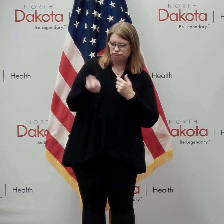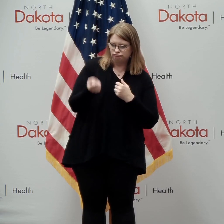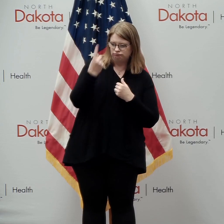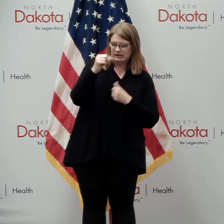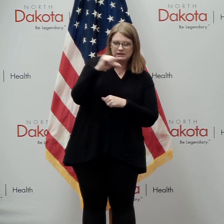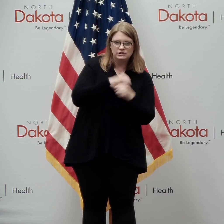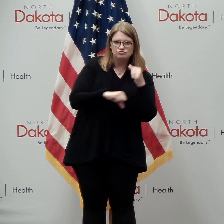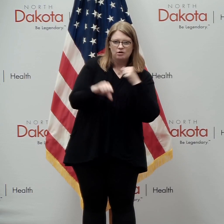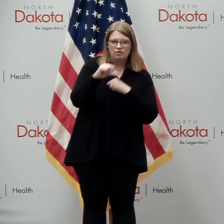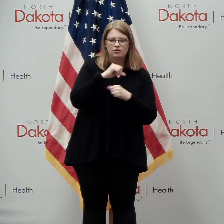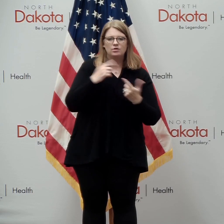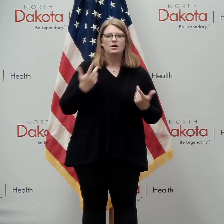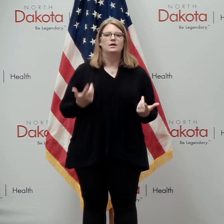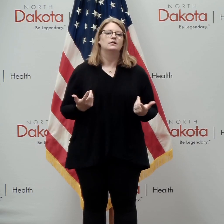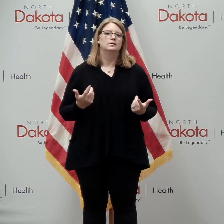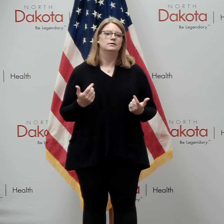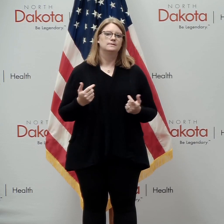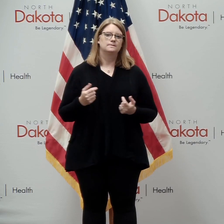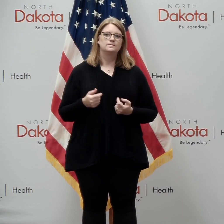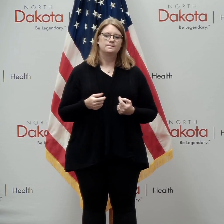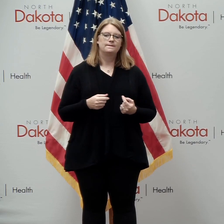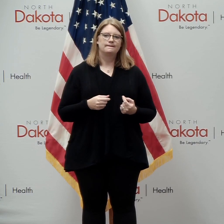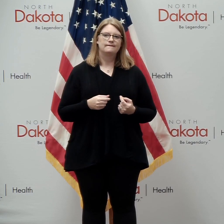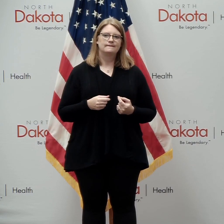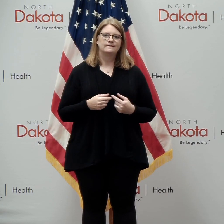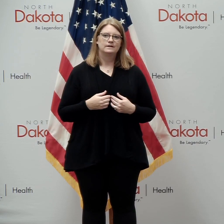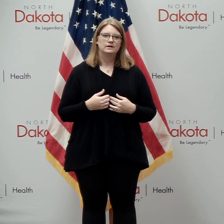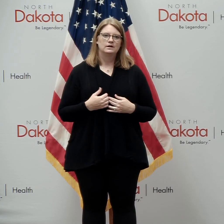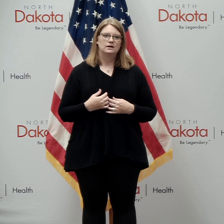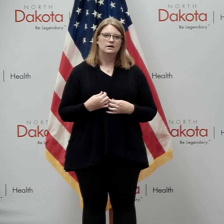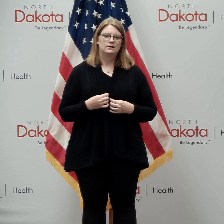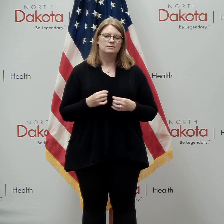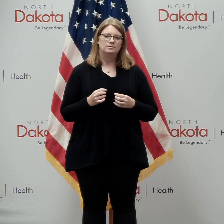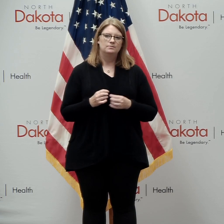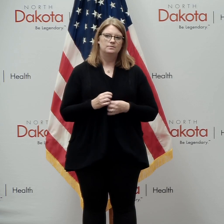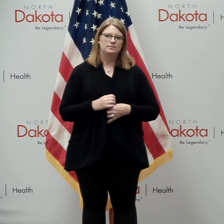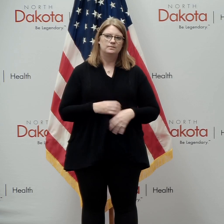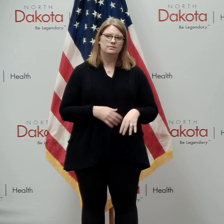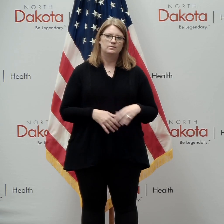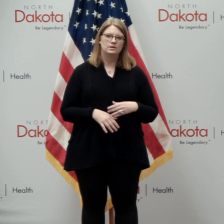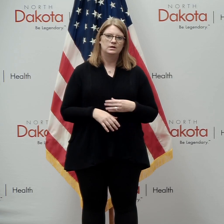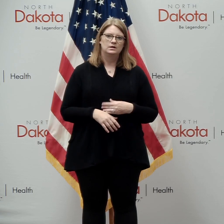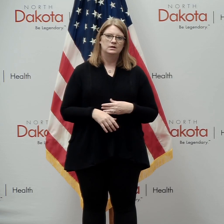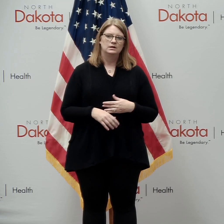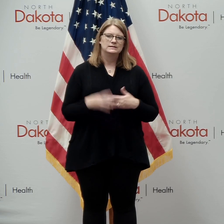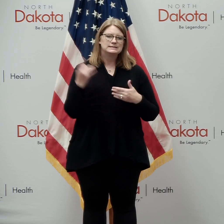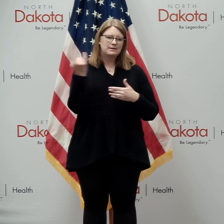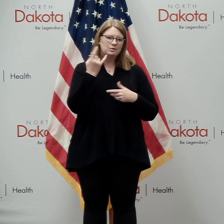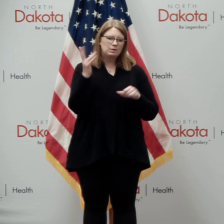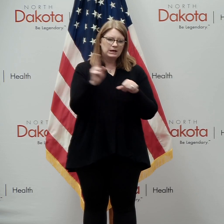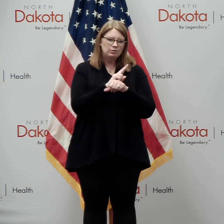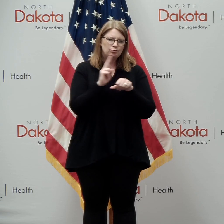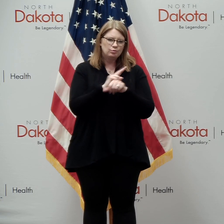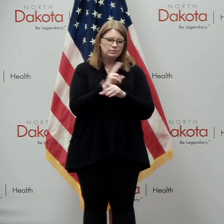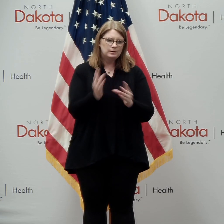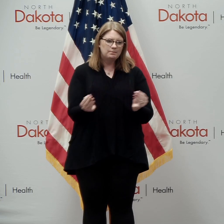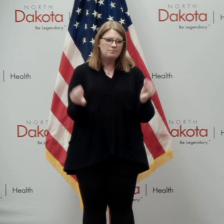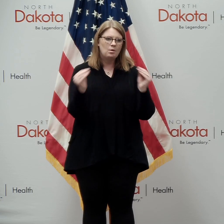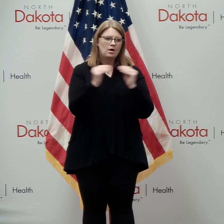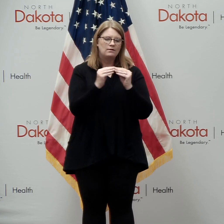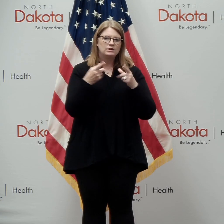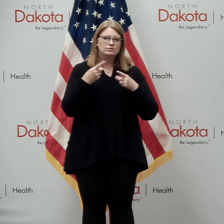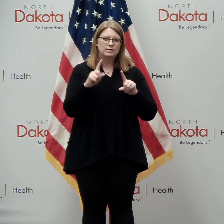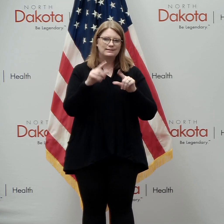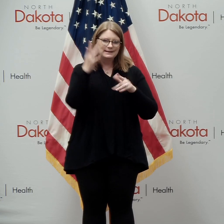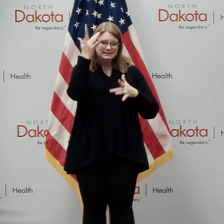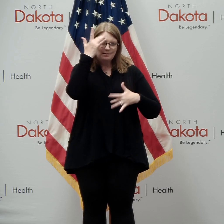this speaks to the one of the ingredients that we could certainly use more of during this time of this